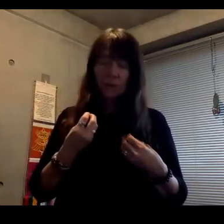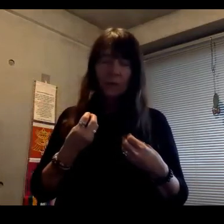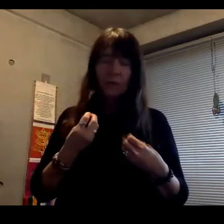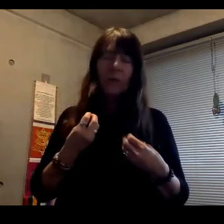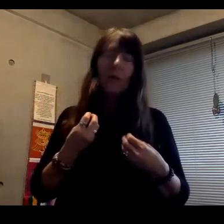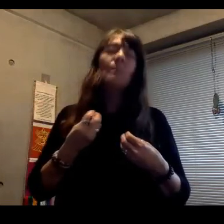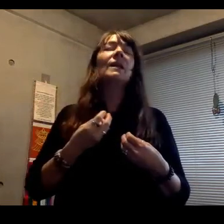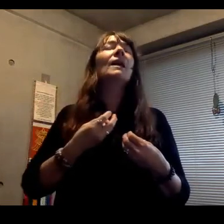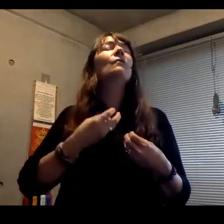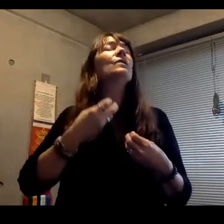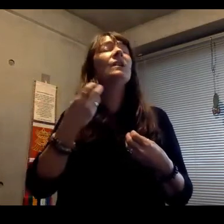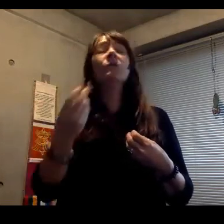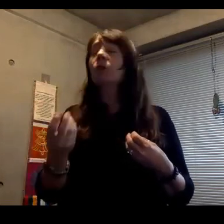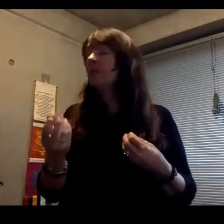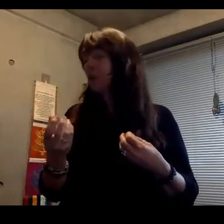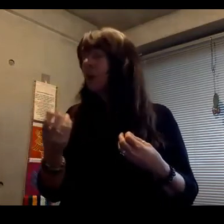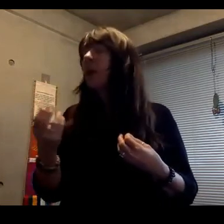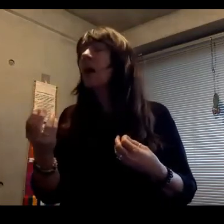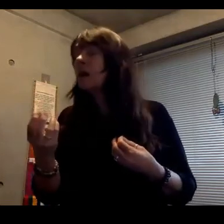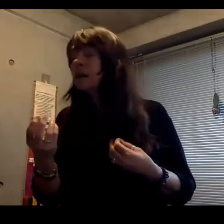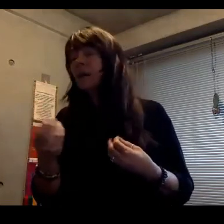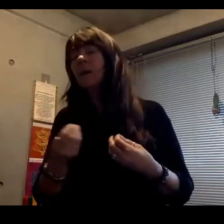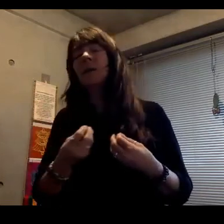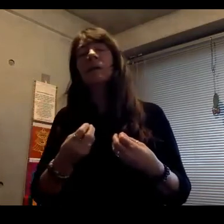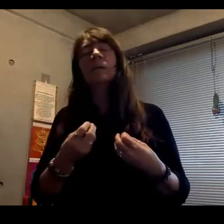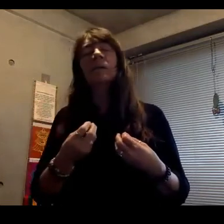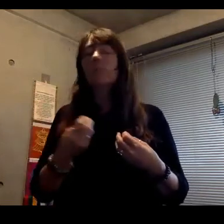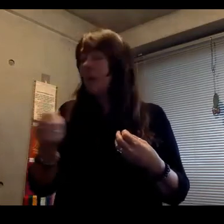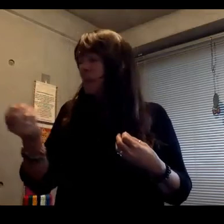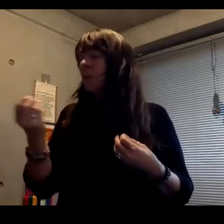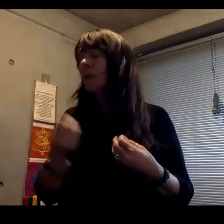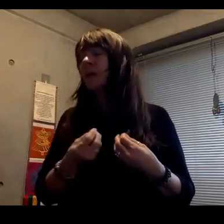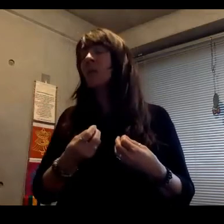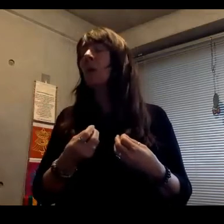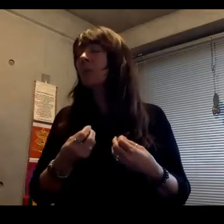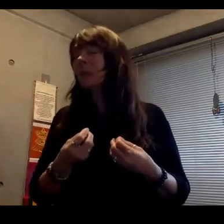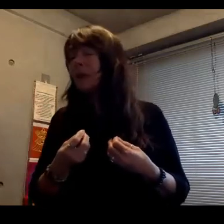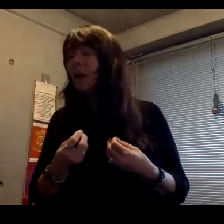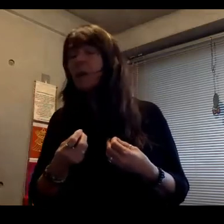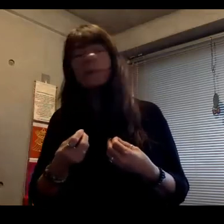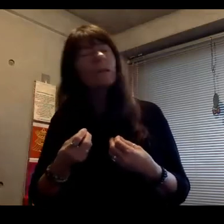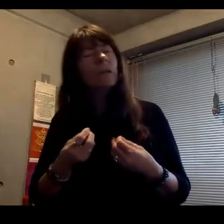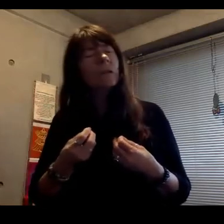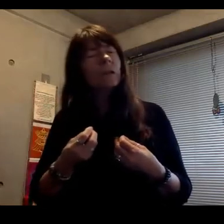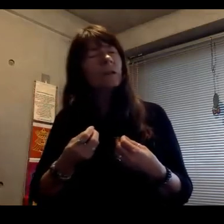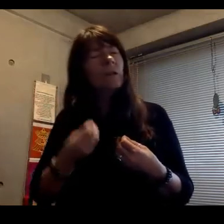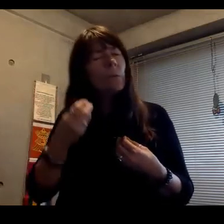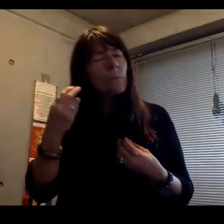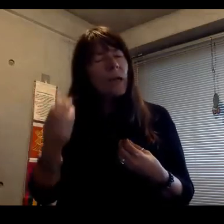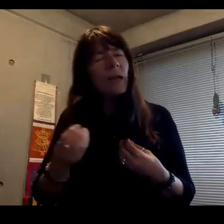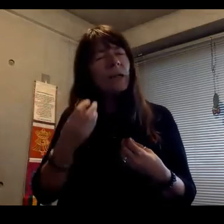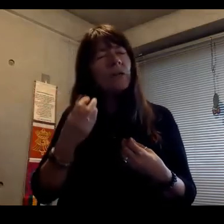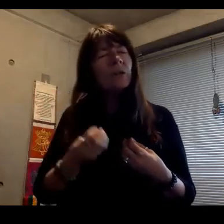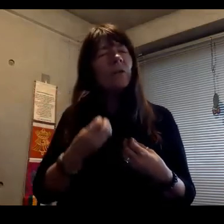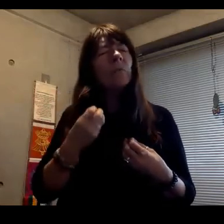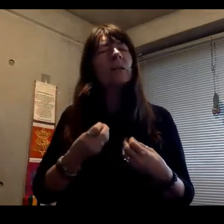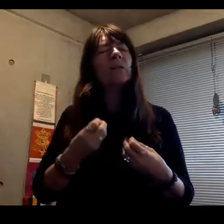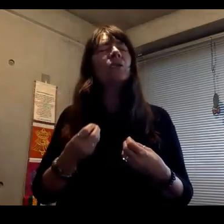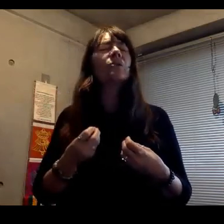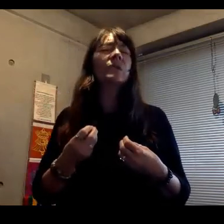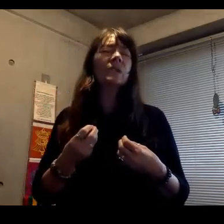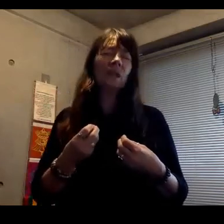not. Many have received good luck. Maybe you'll make it, probably not. There are many